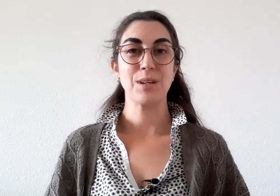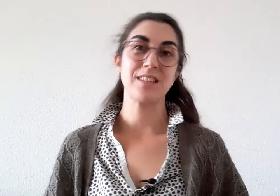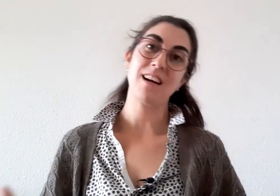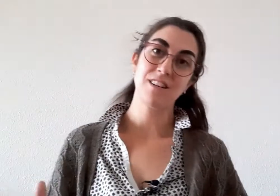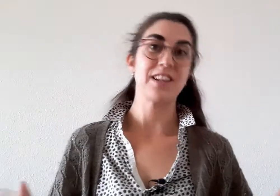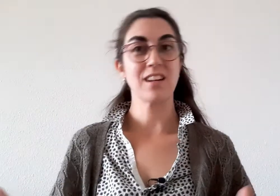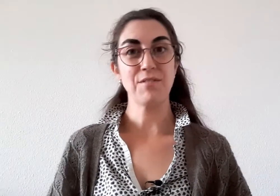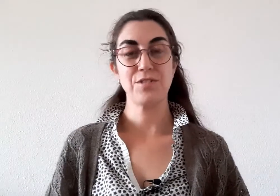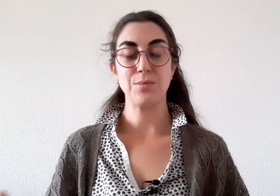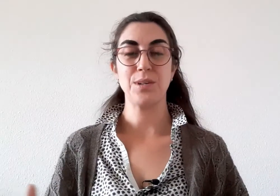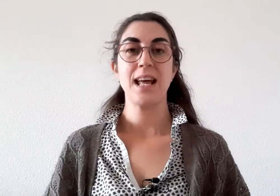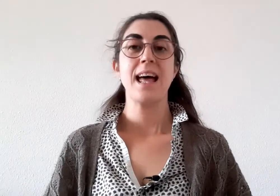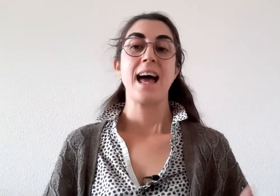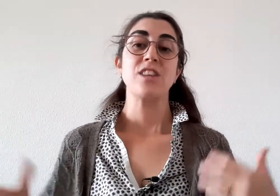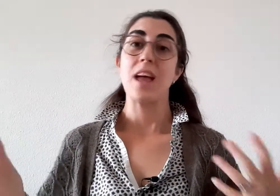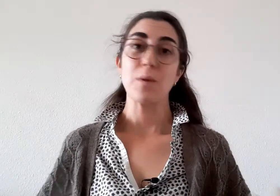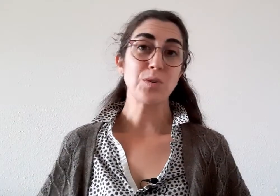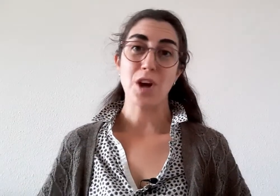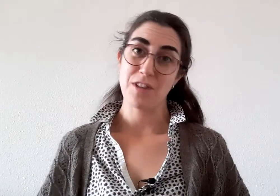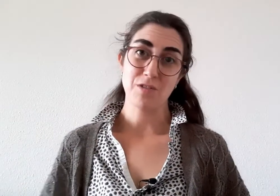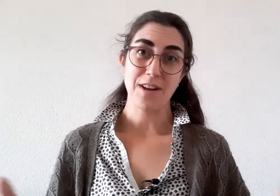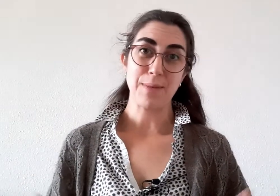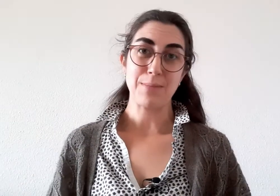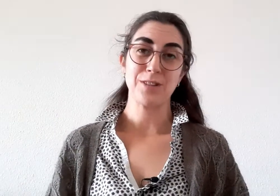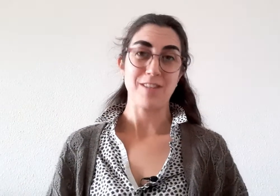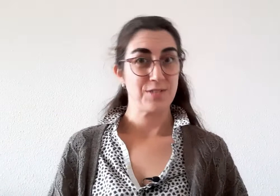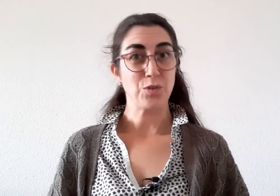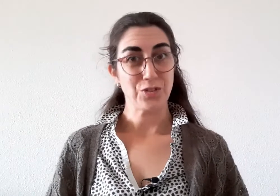they're hungry and uncomfortable. And we all know that a crying baby is very difficult to feed.